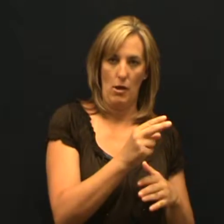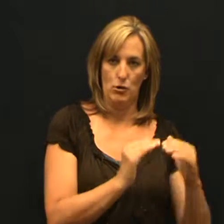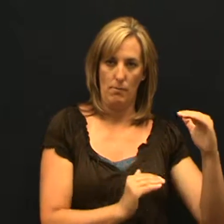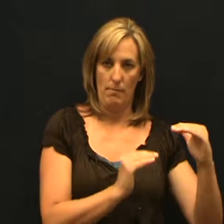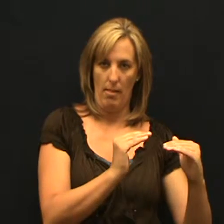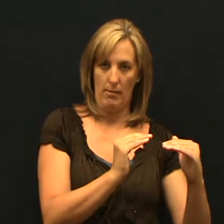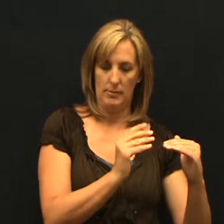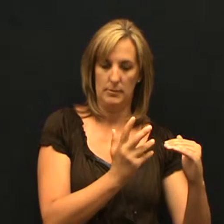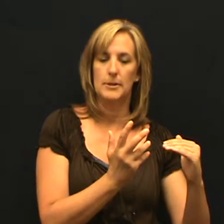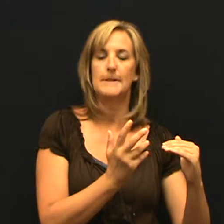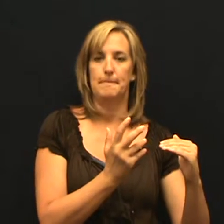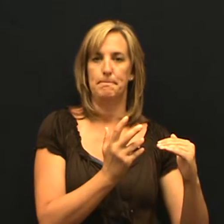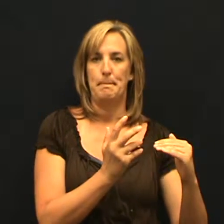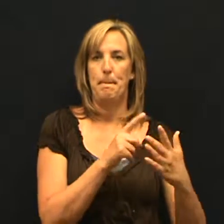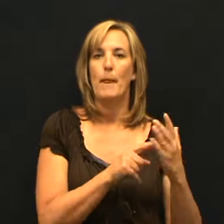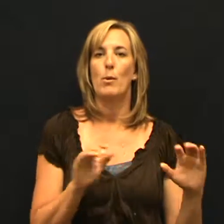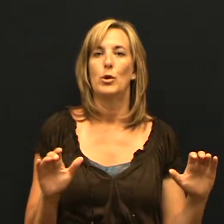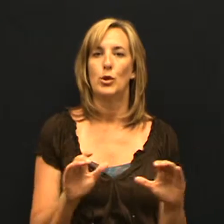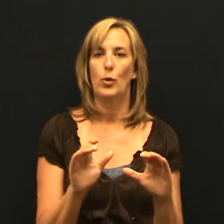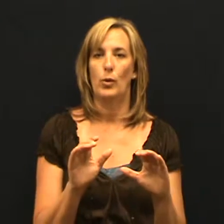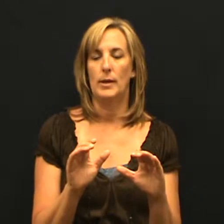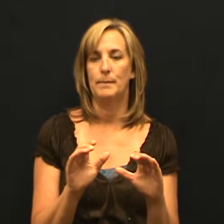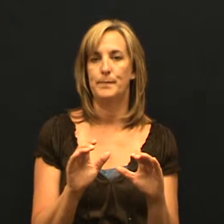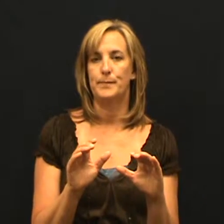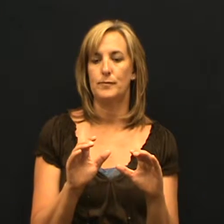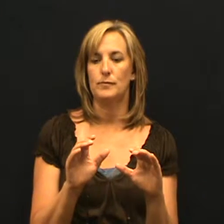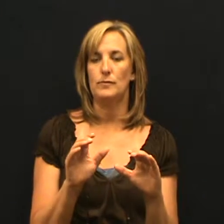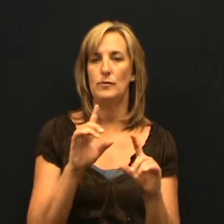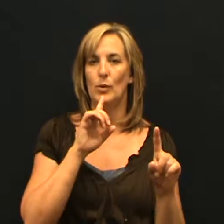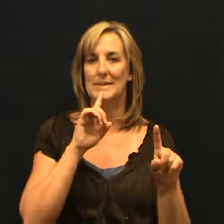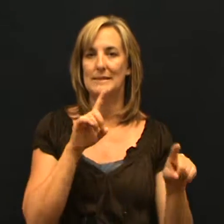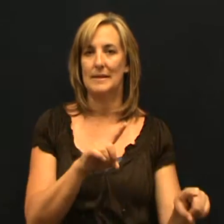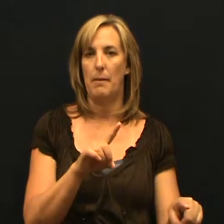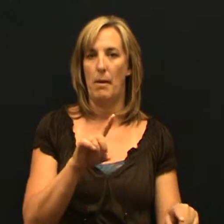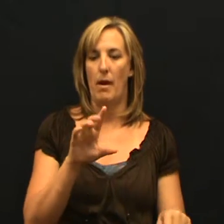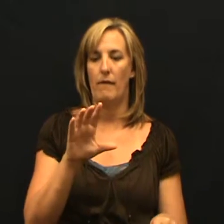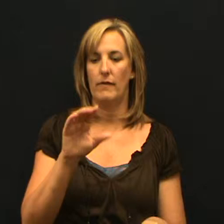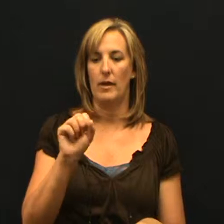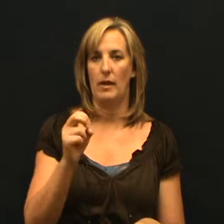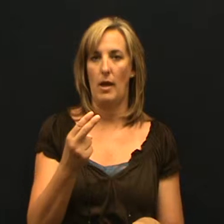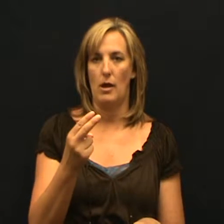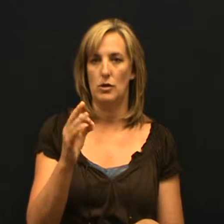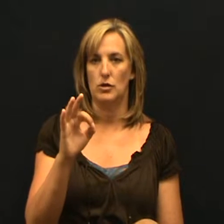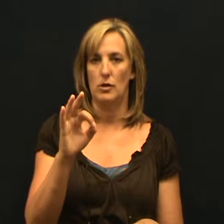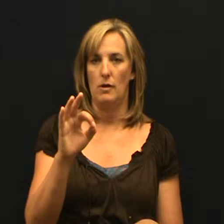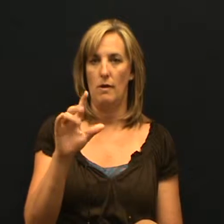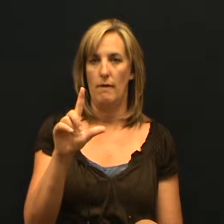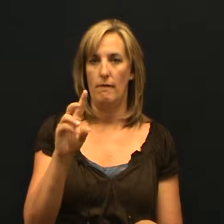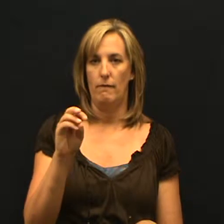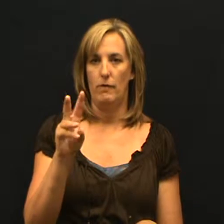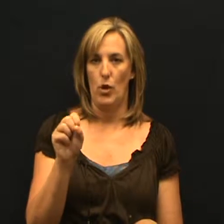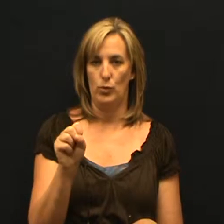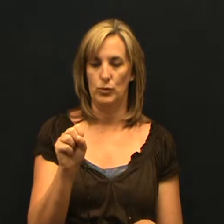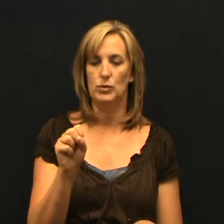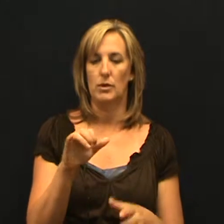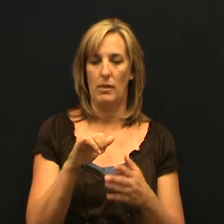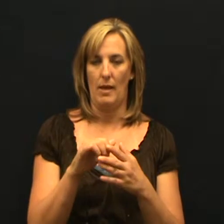statement of cash flows is we are explaining the difference in cash on our balance sheet from the beginning of the